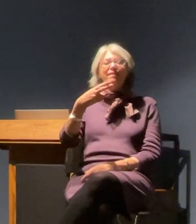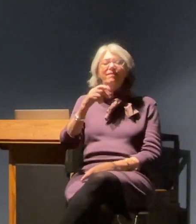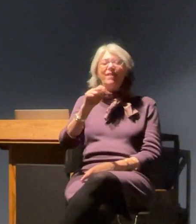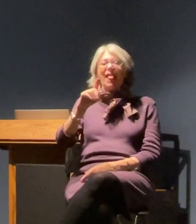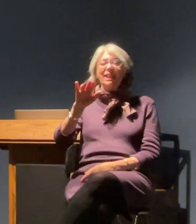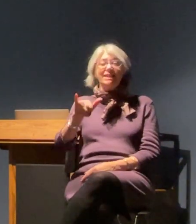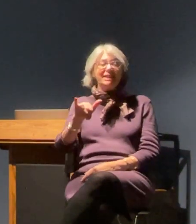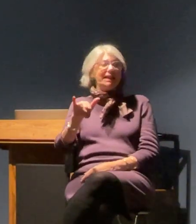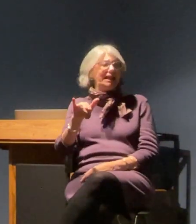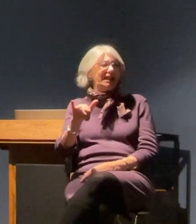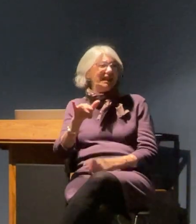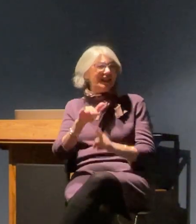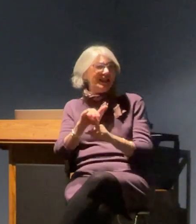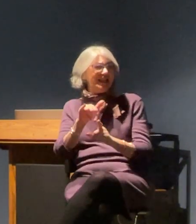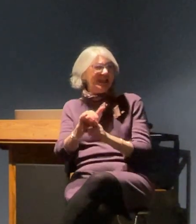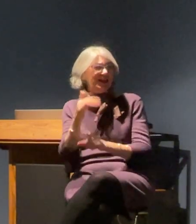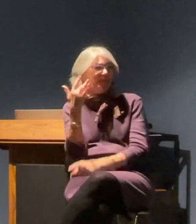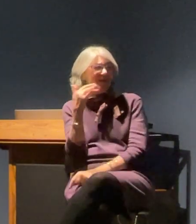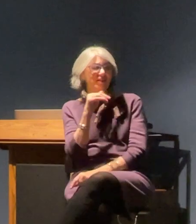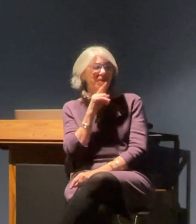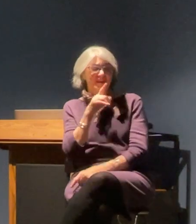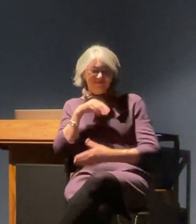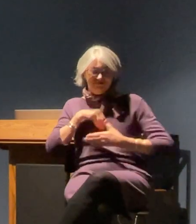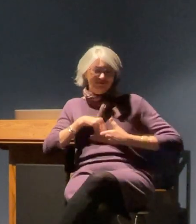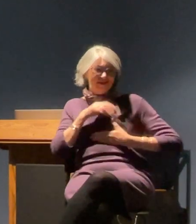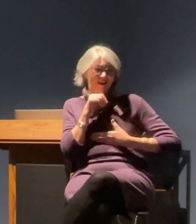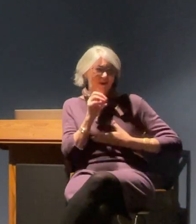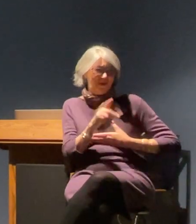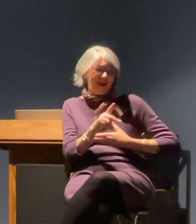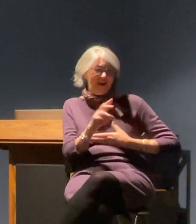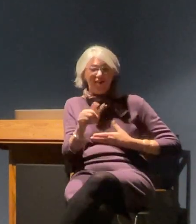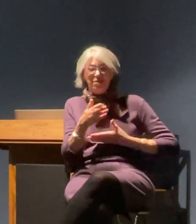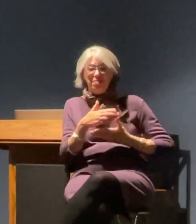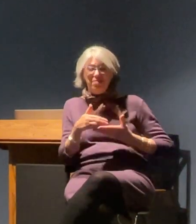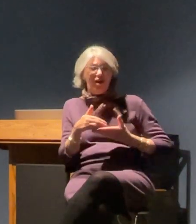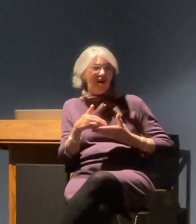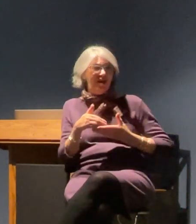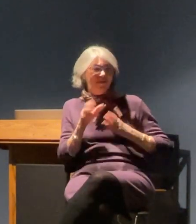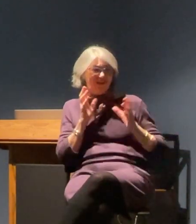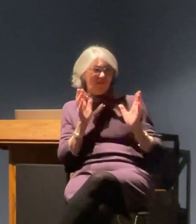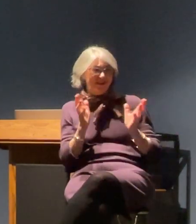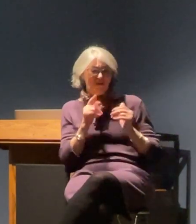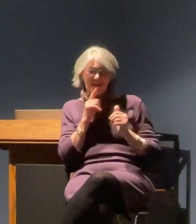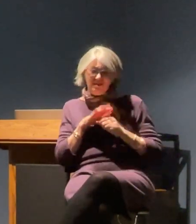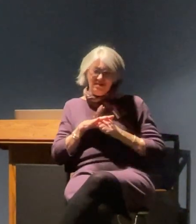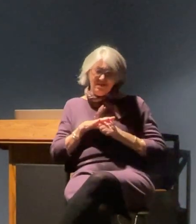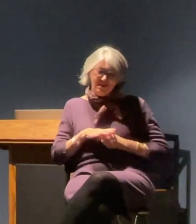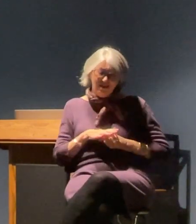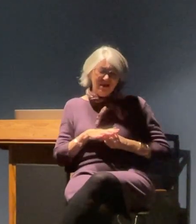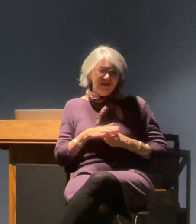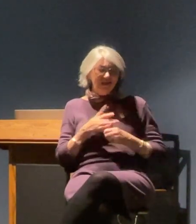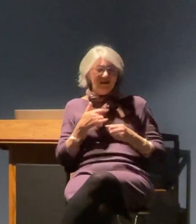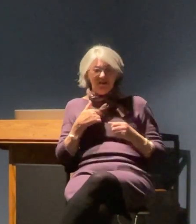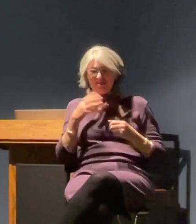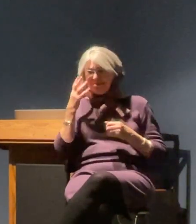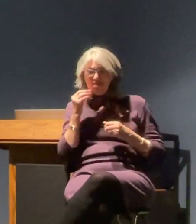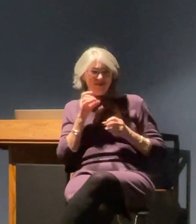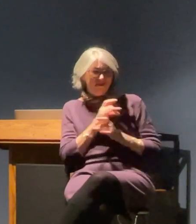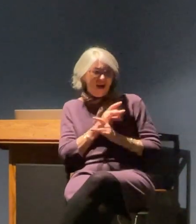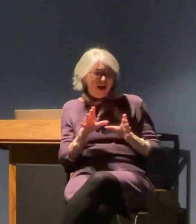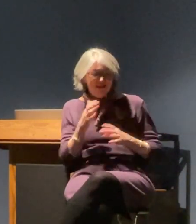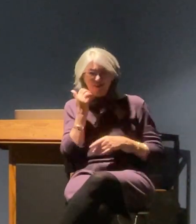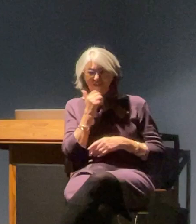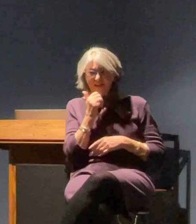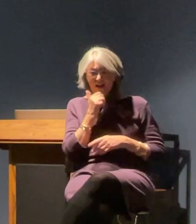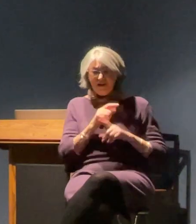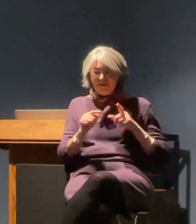okay, right? So there's that other part of the conversation where you're really oppressed every day, you're experiencing violence every day, right? So,